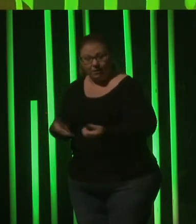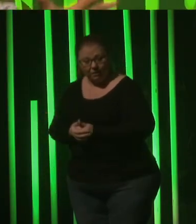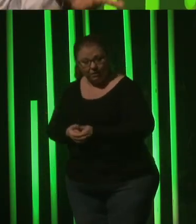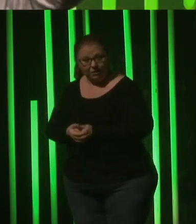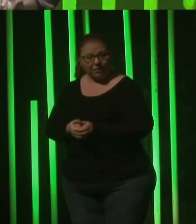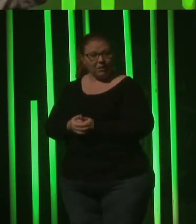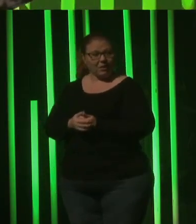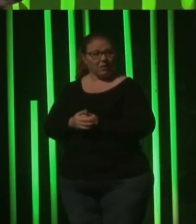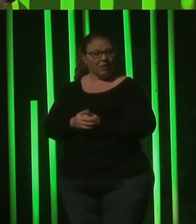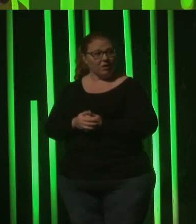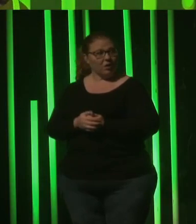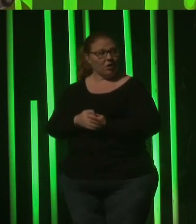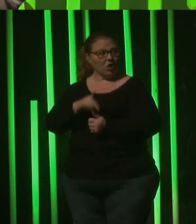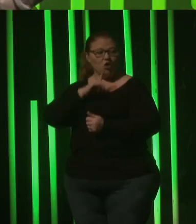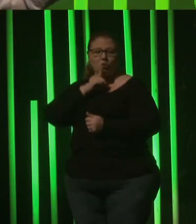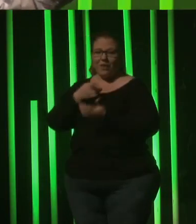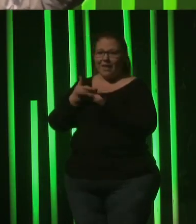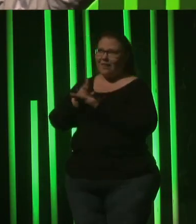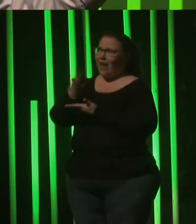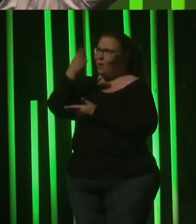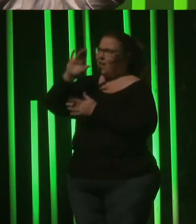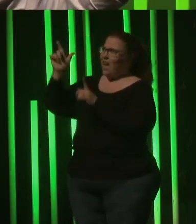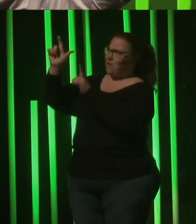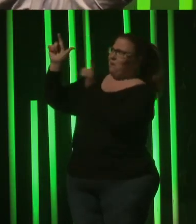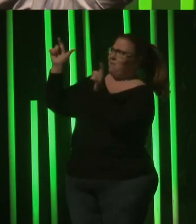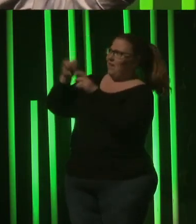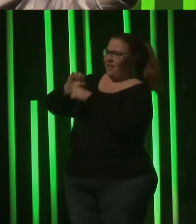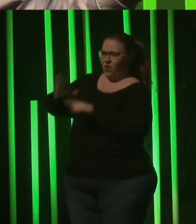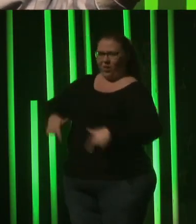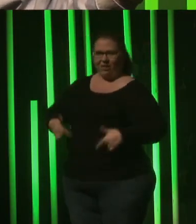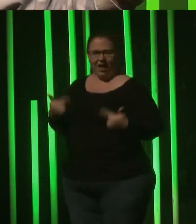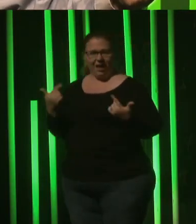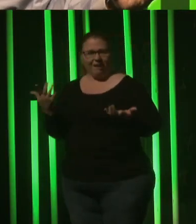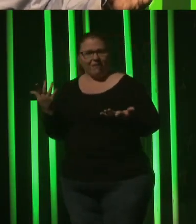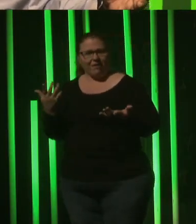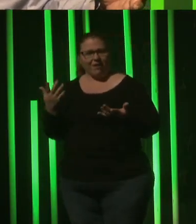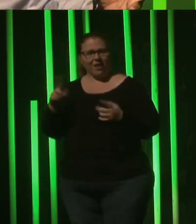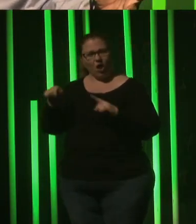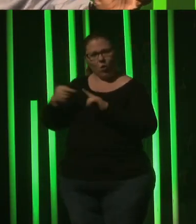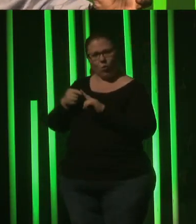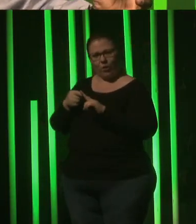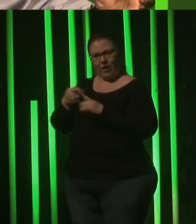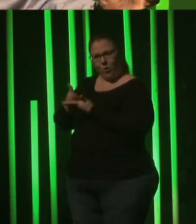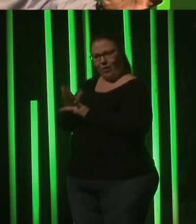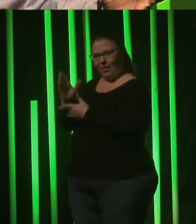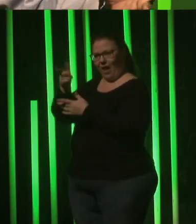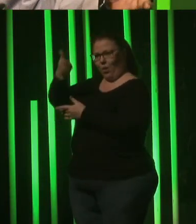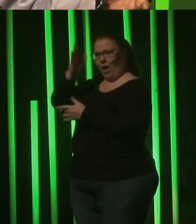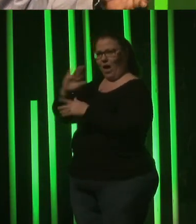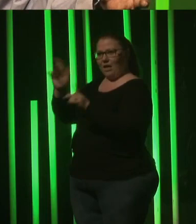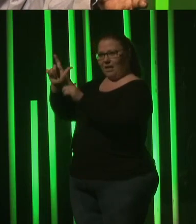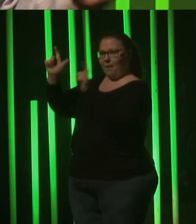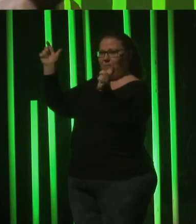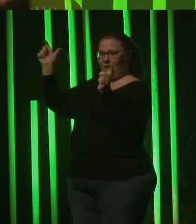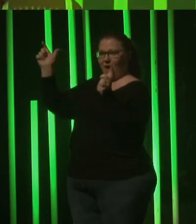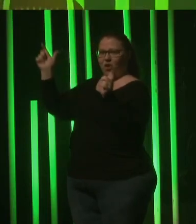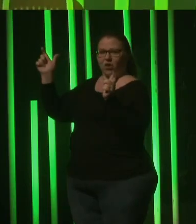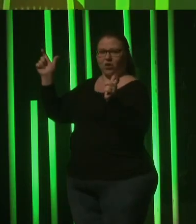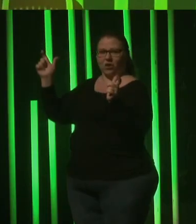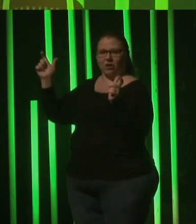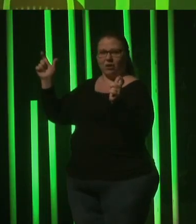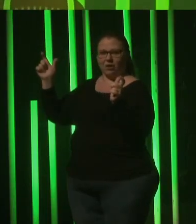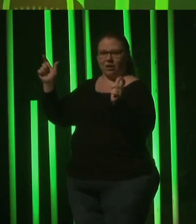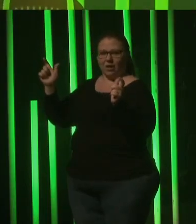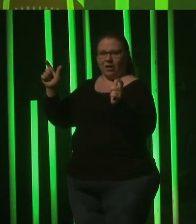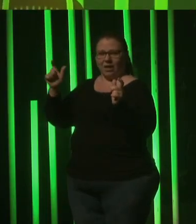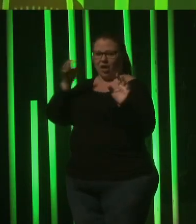Are you really allowing him to be big in your life? Because when you allow him to get bigger, you take your mind off